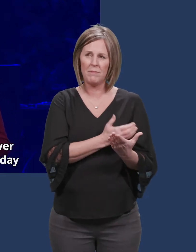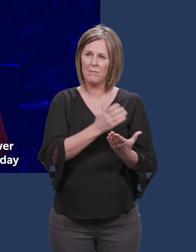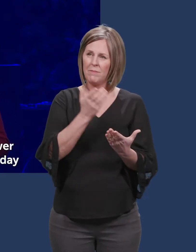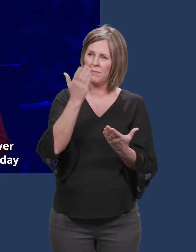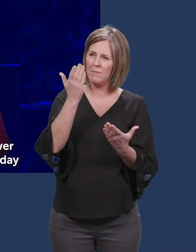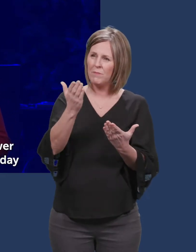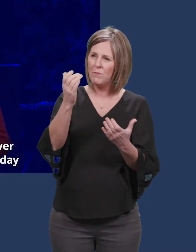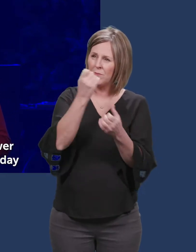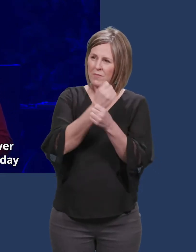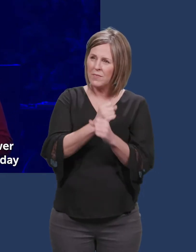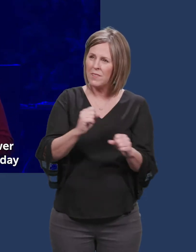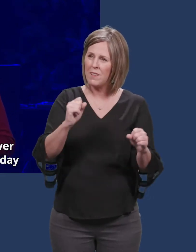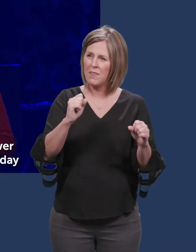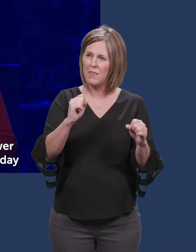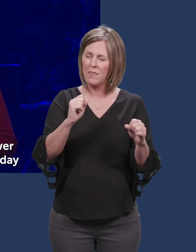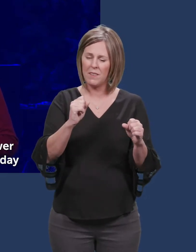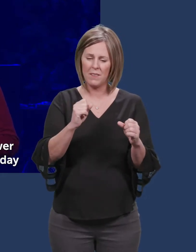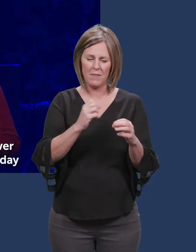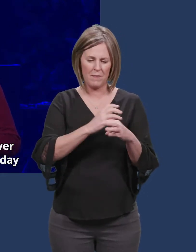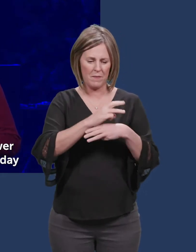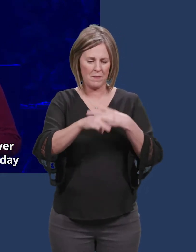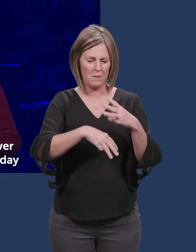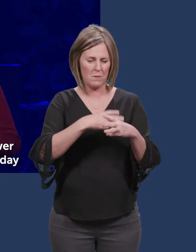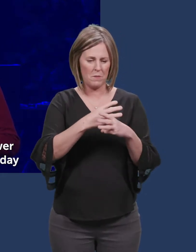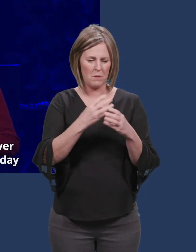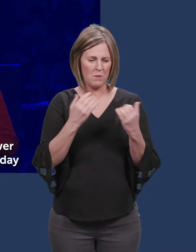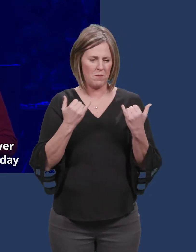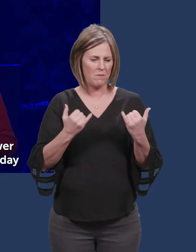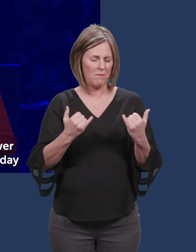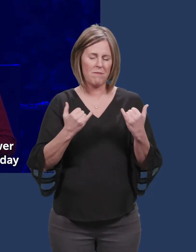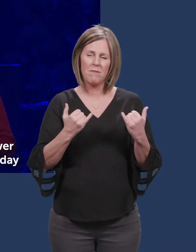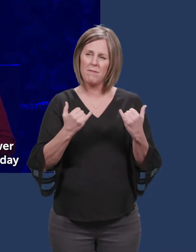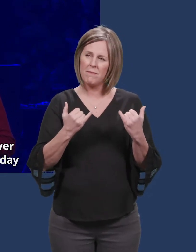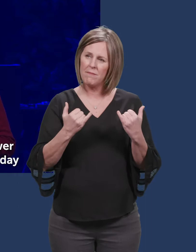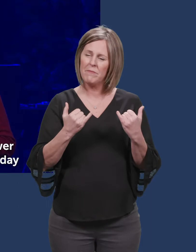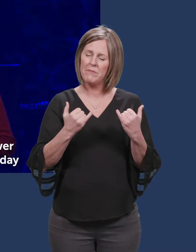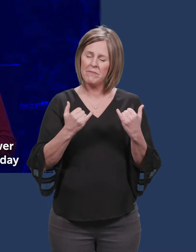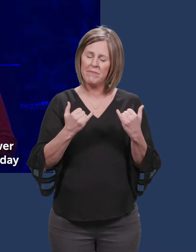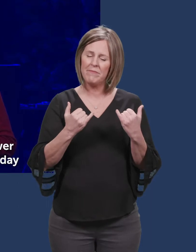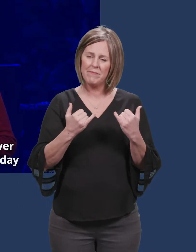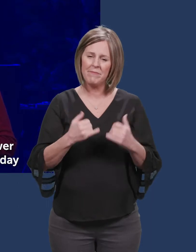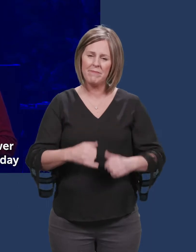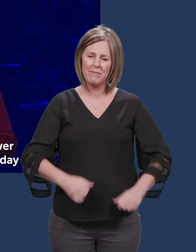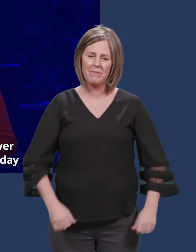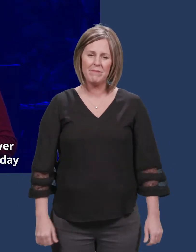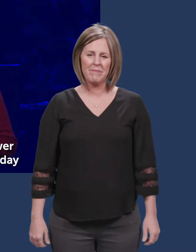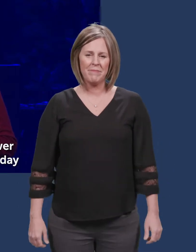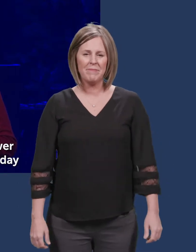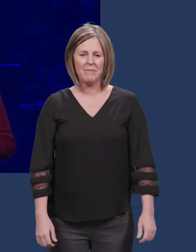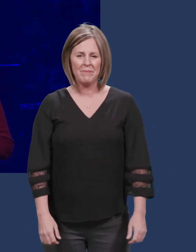that can save this world today.